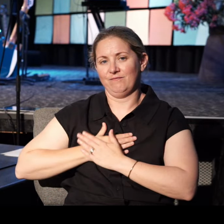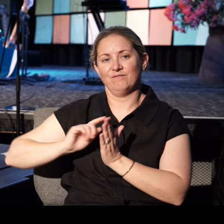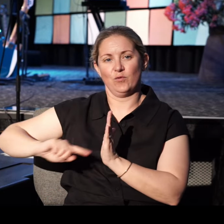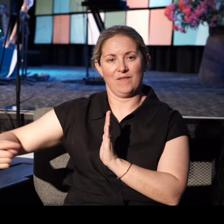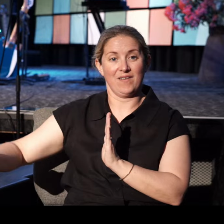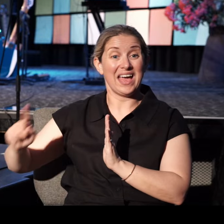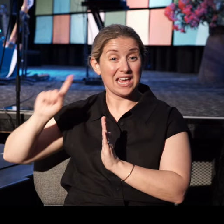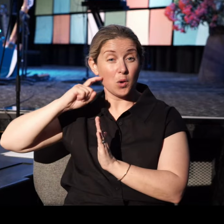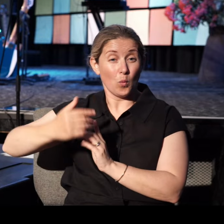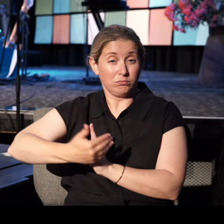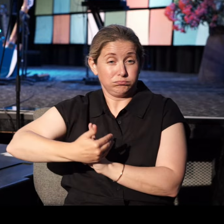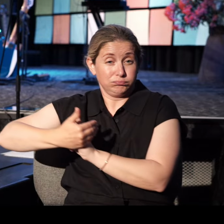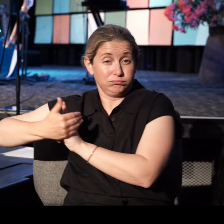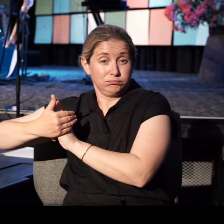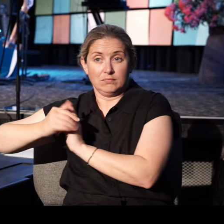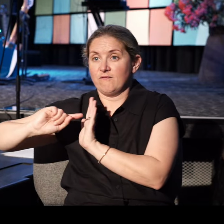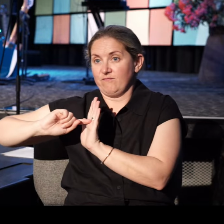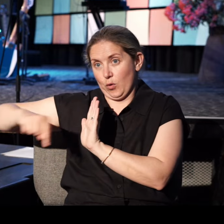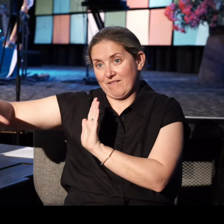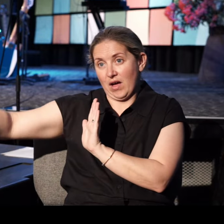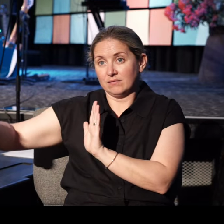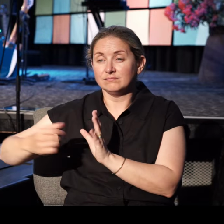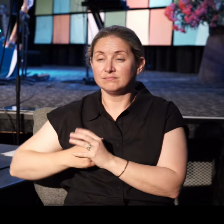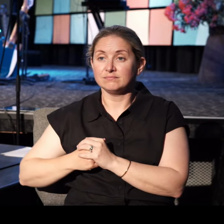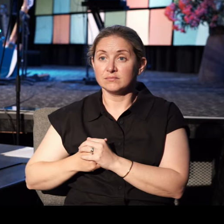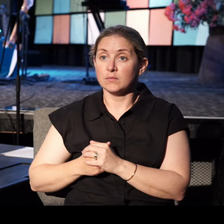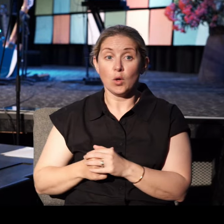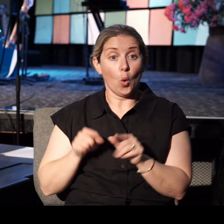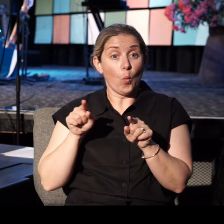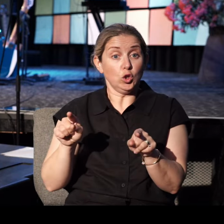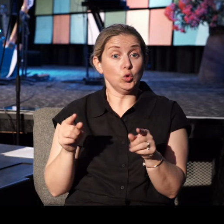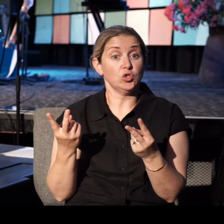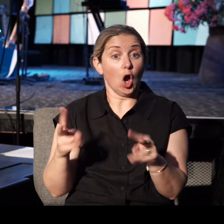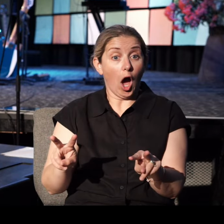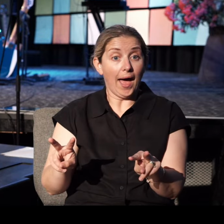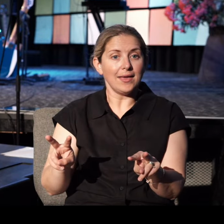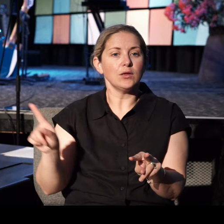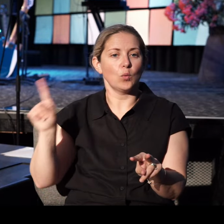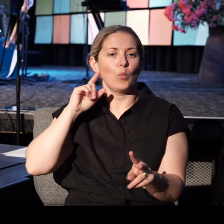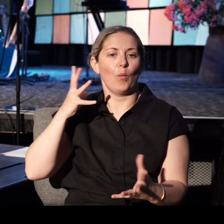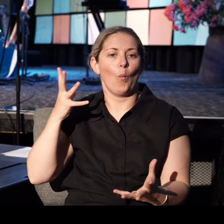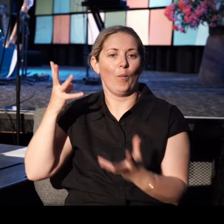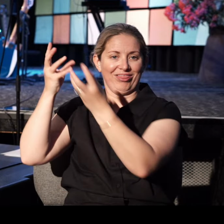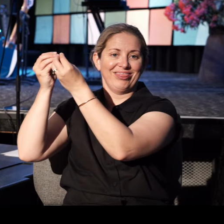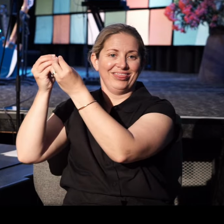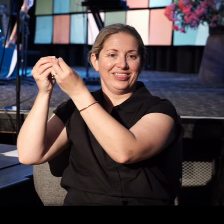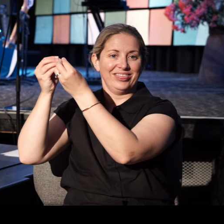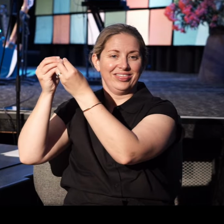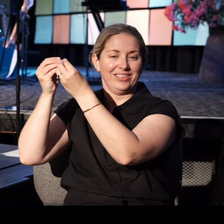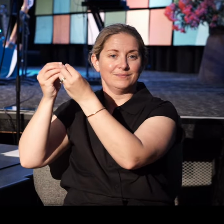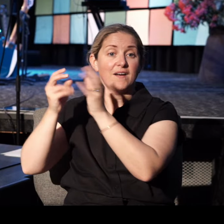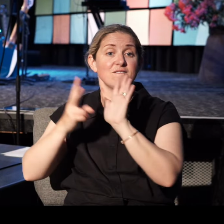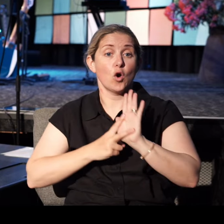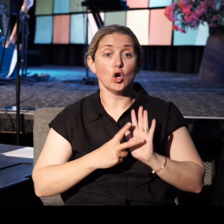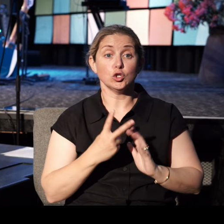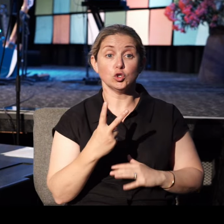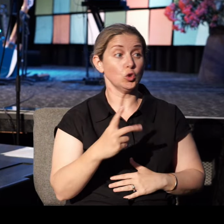the end. He will take you to be with him, where when he appears, verse